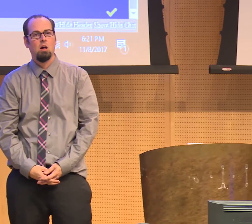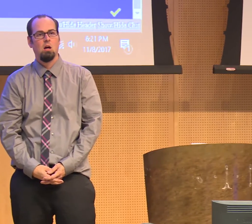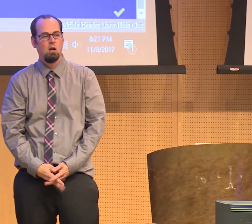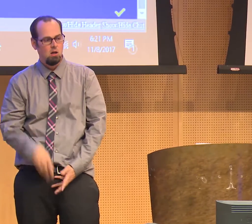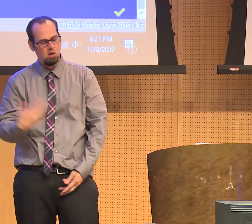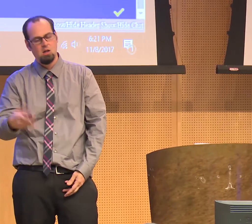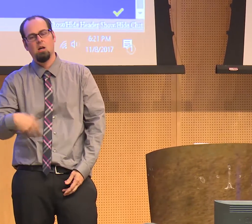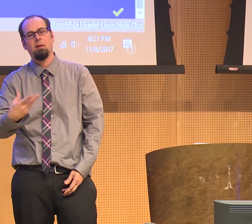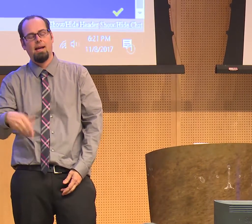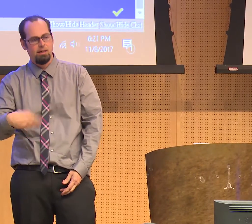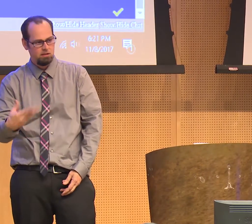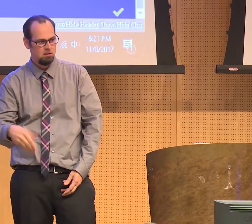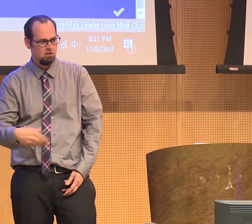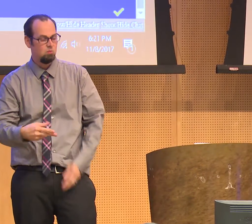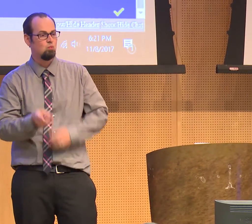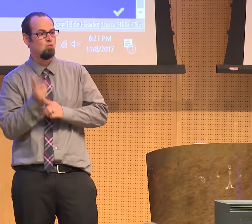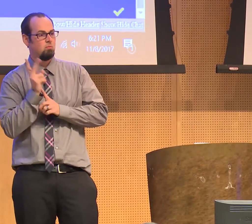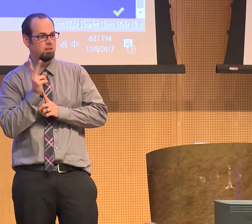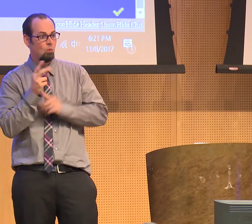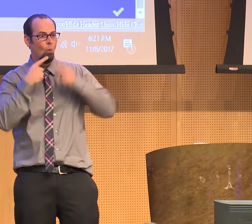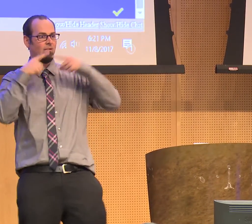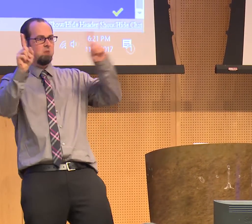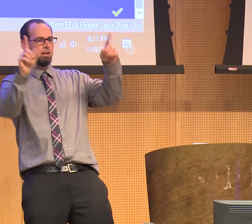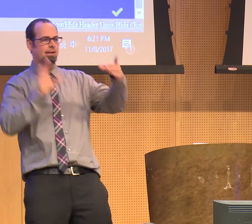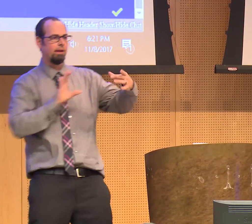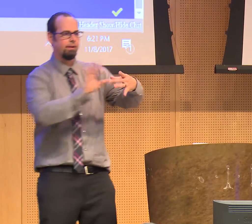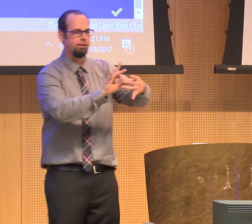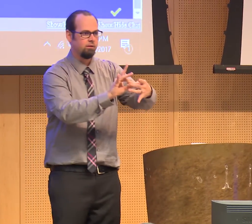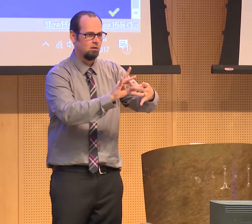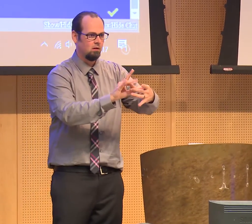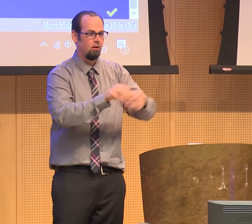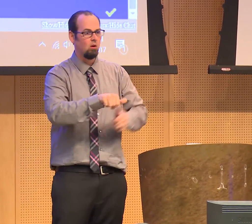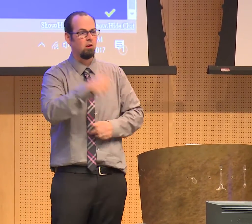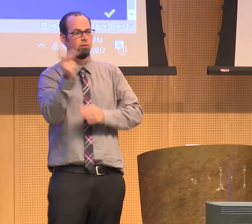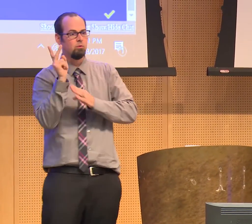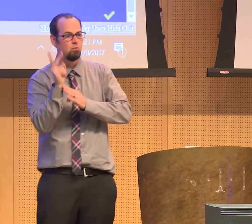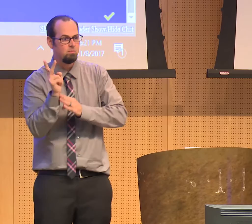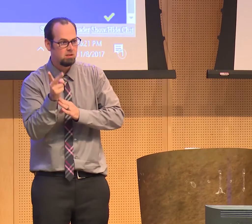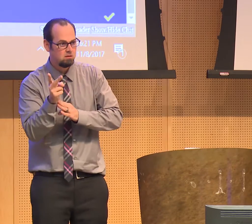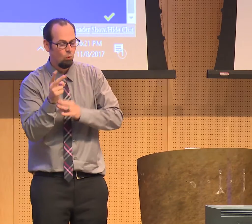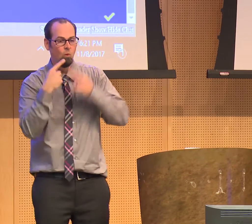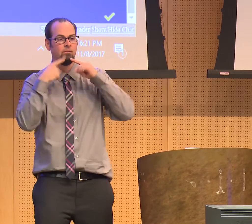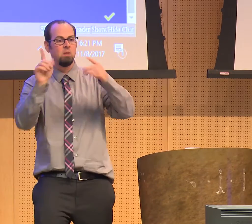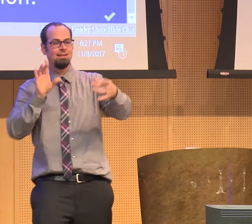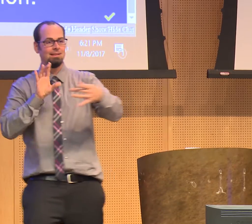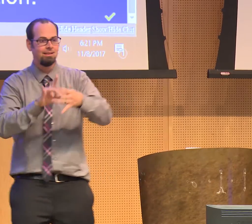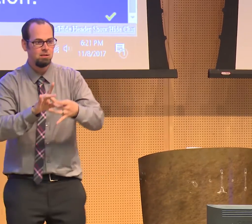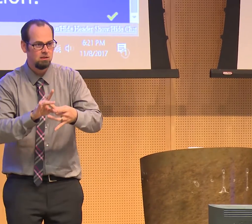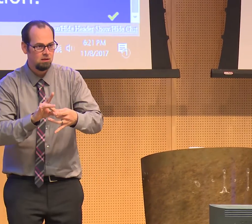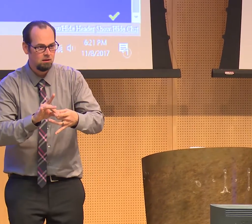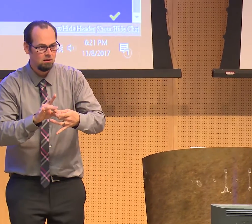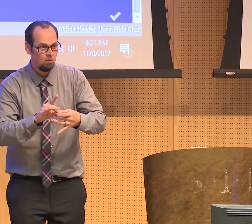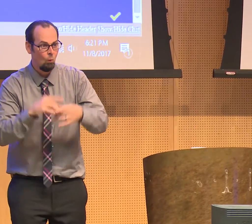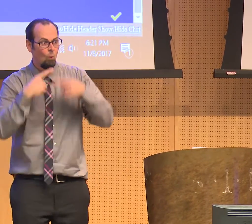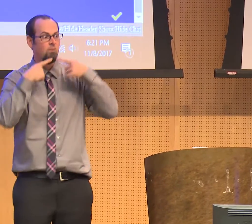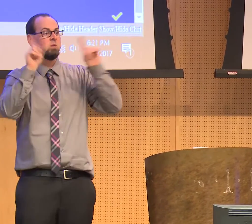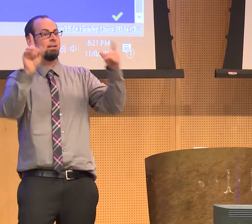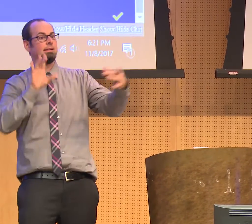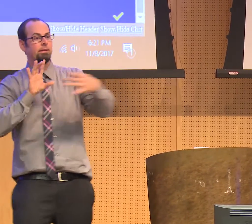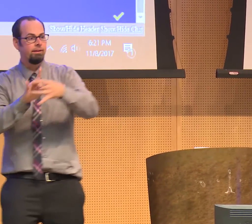Put in your input, and you'd have to wait for 2 minutes for the page to load. Go to another page, and it would take another 2 minutes for